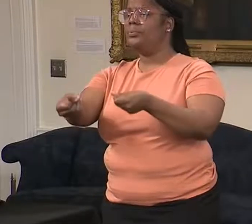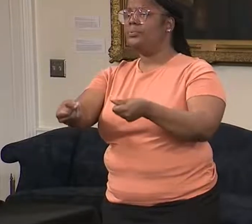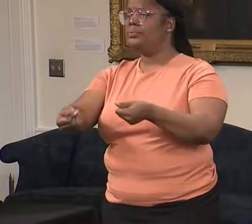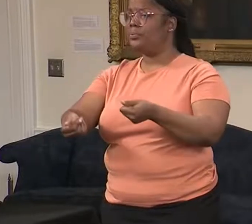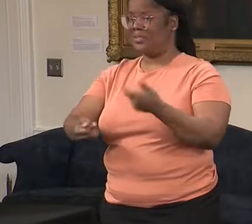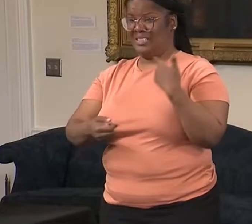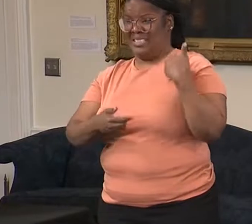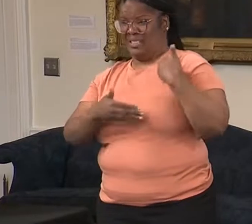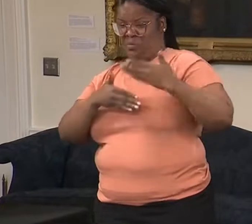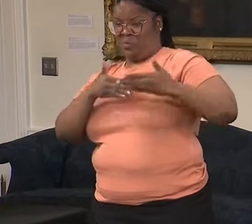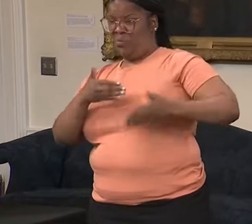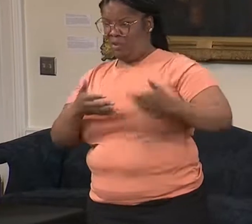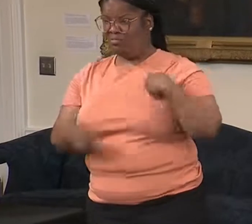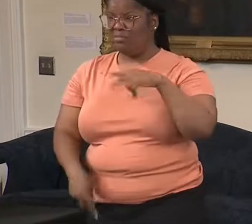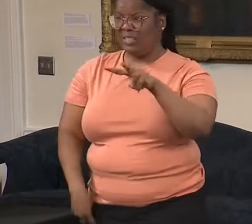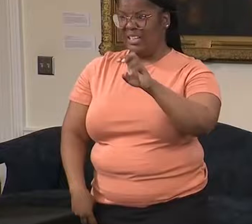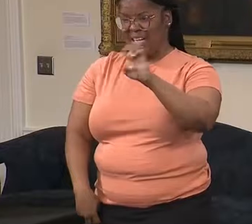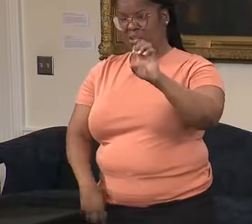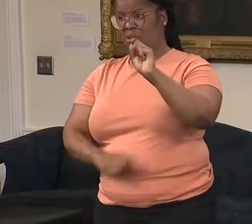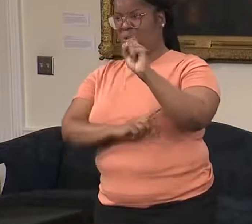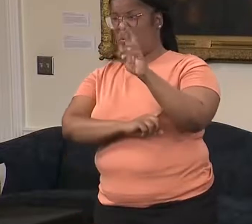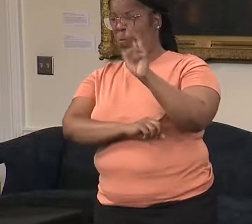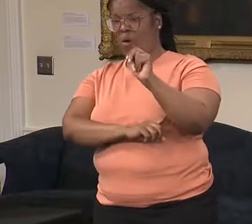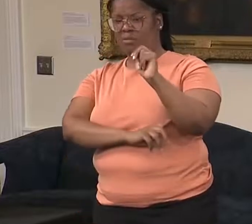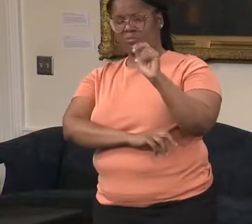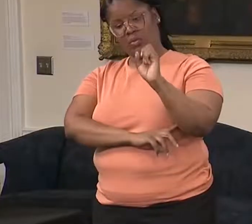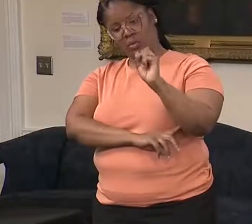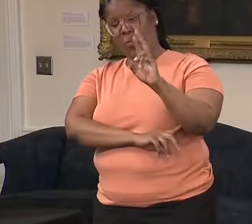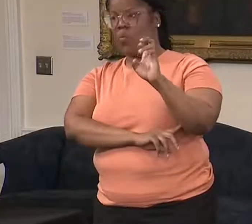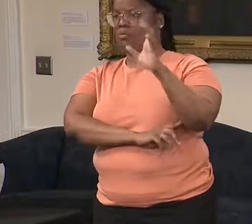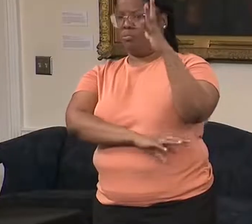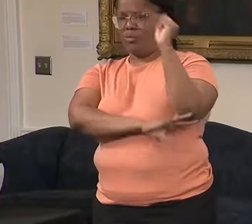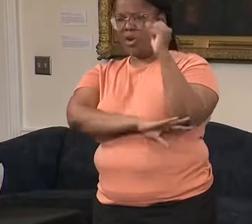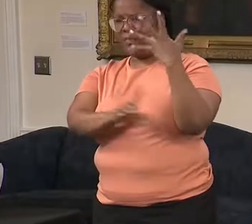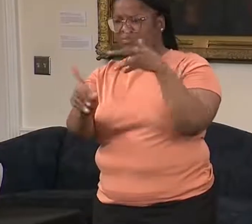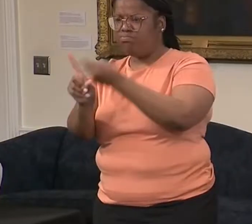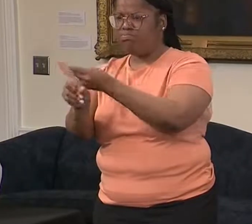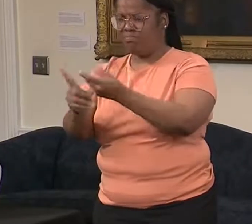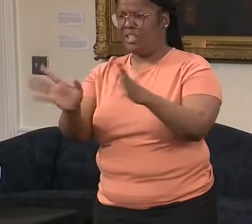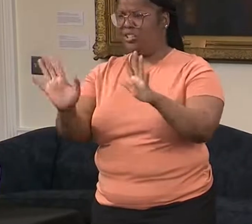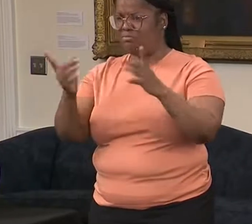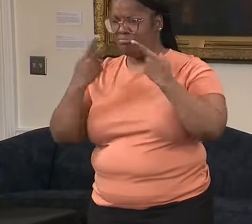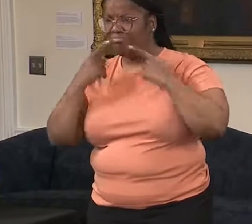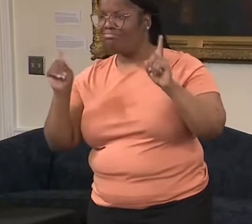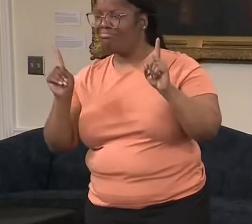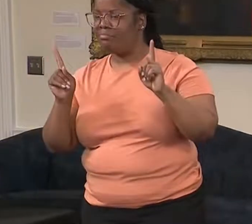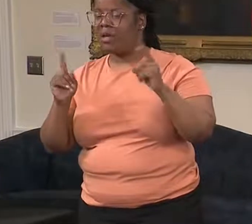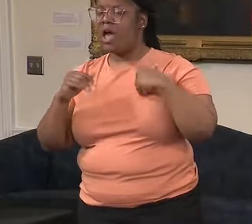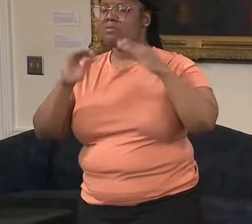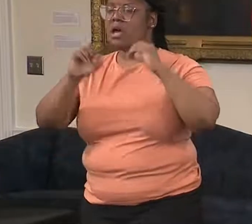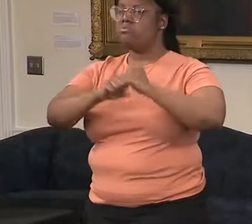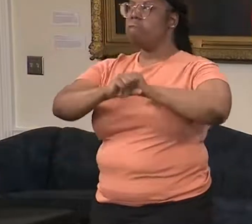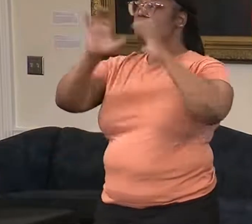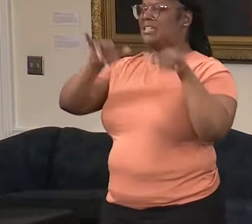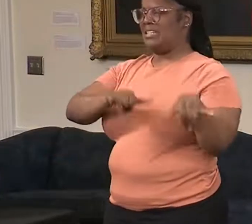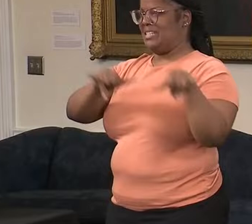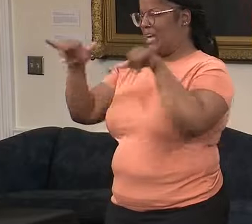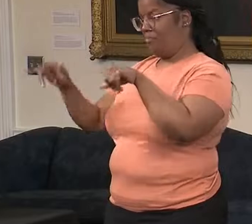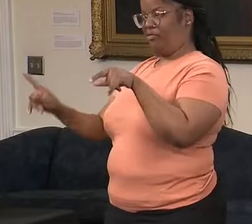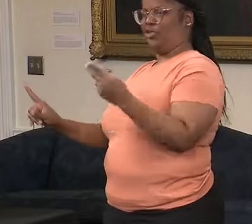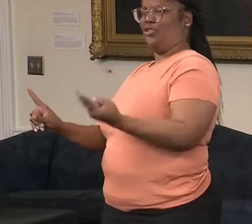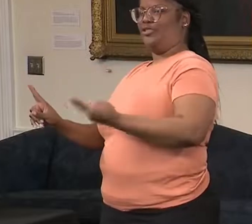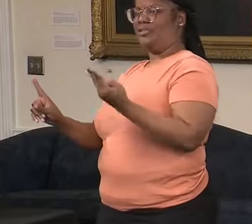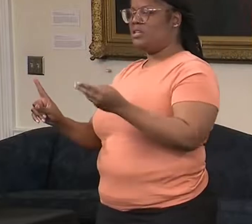in Salisbury at full capacity, and we're expecting the same thing to happen in Hagerstown and at all of our other